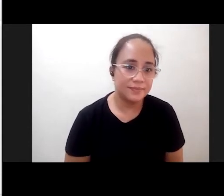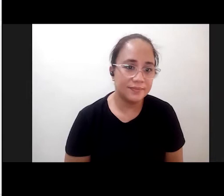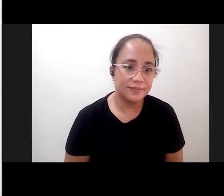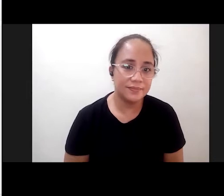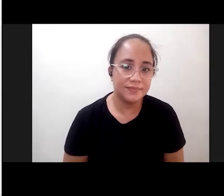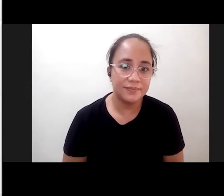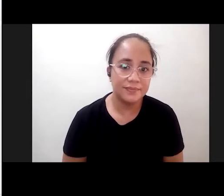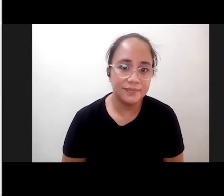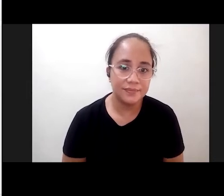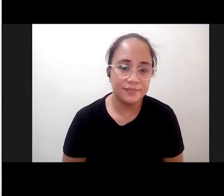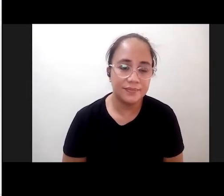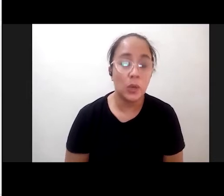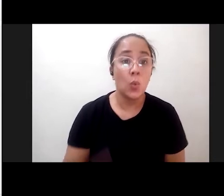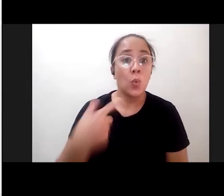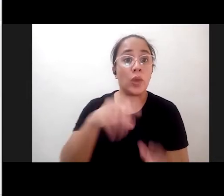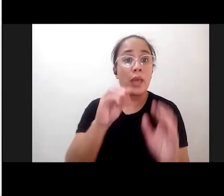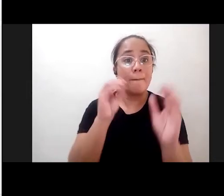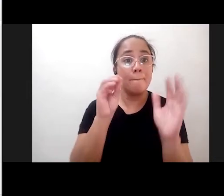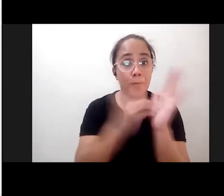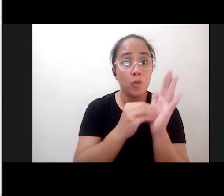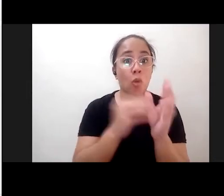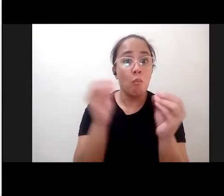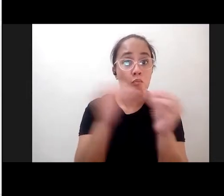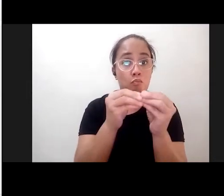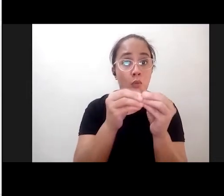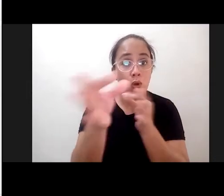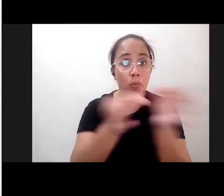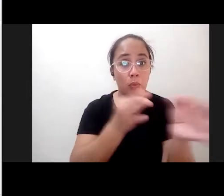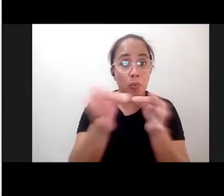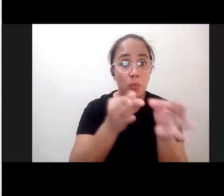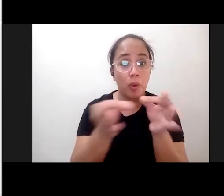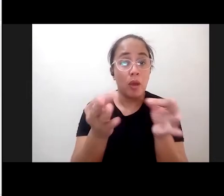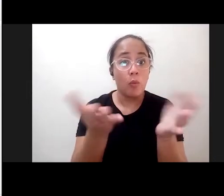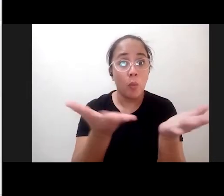We can put more explanation in part 4.